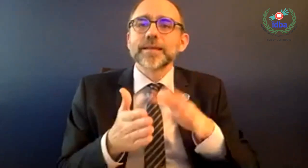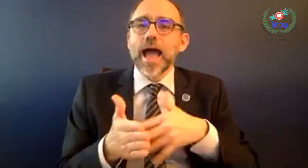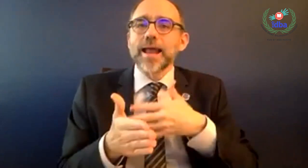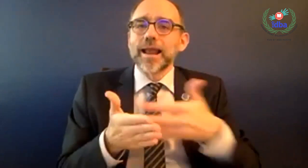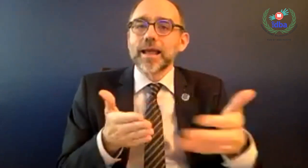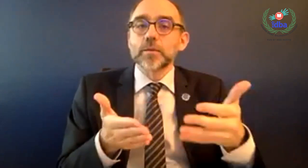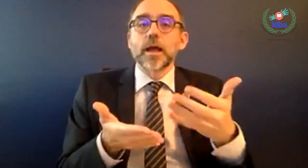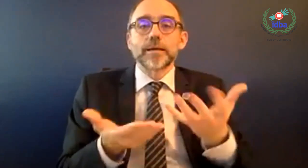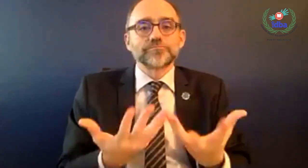in all over the world.